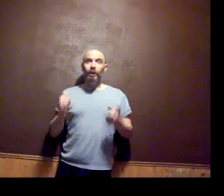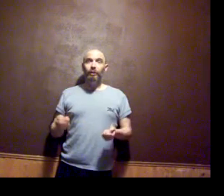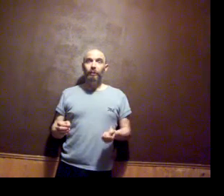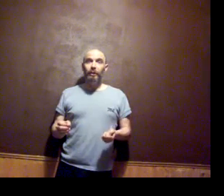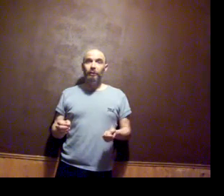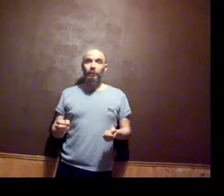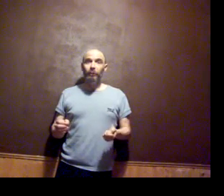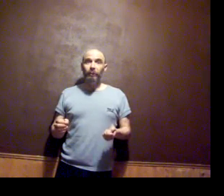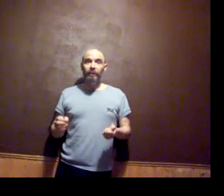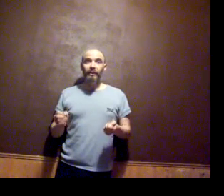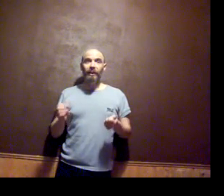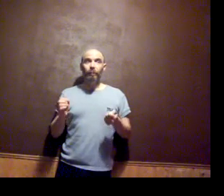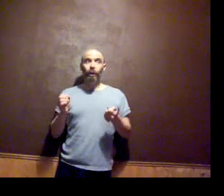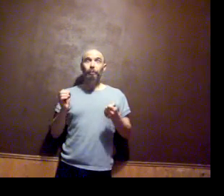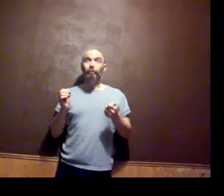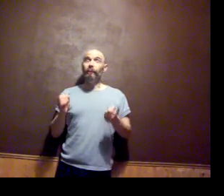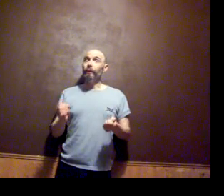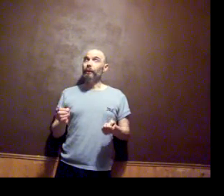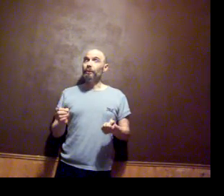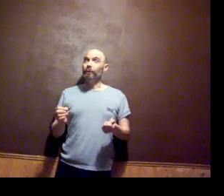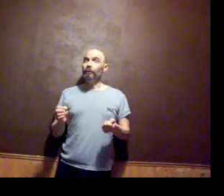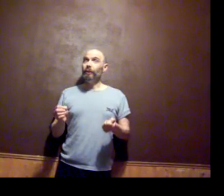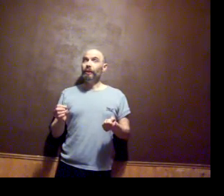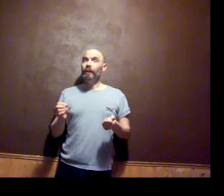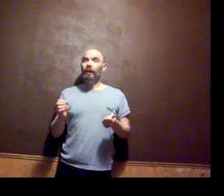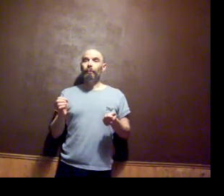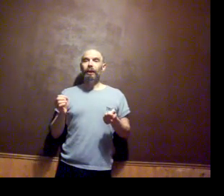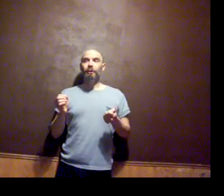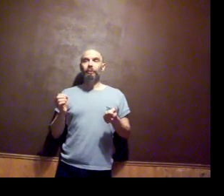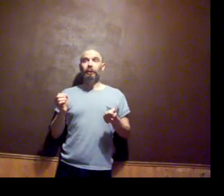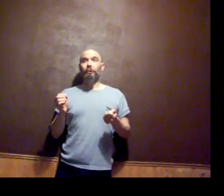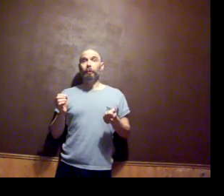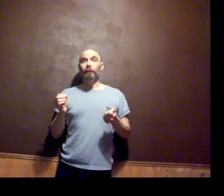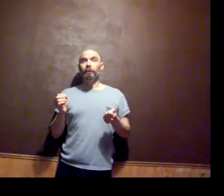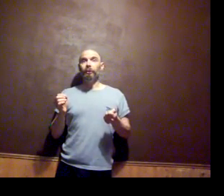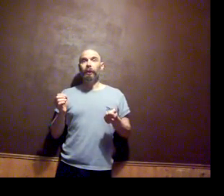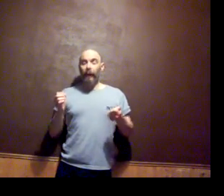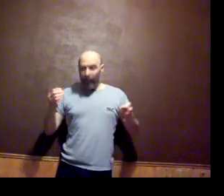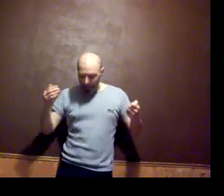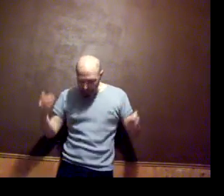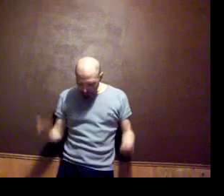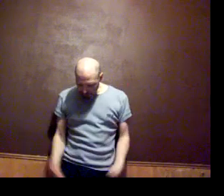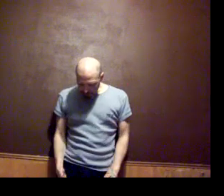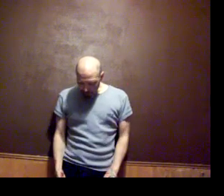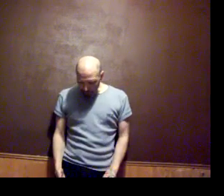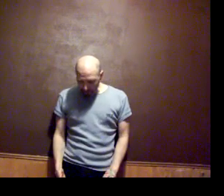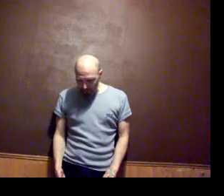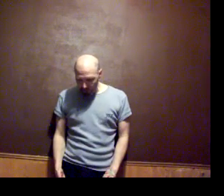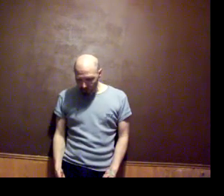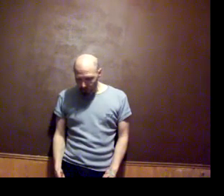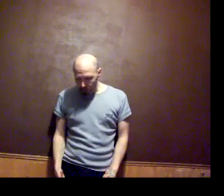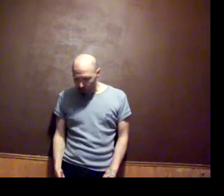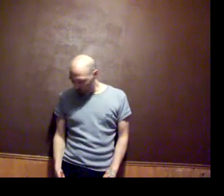to you kids soon, probably very soon, possibly extremely soon. And in fact, one of my kilts is chocolate